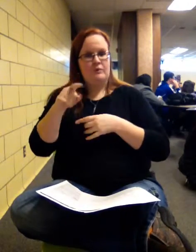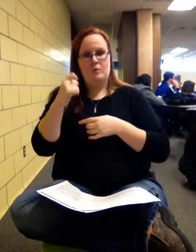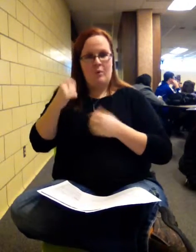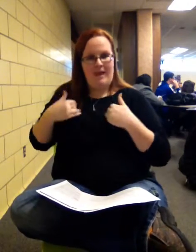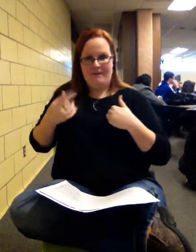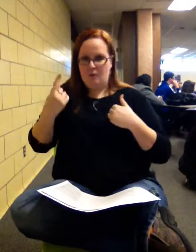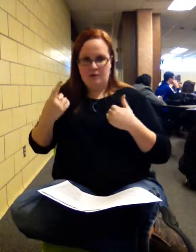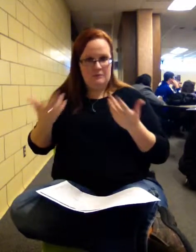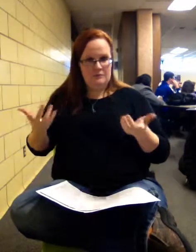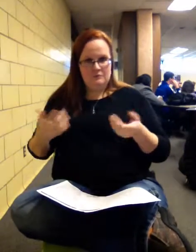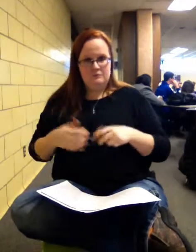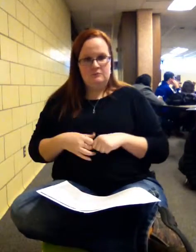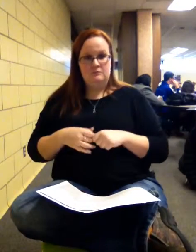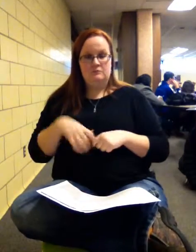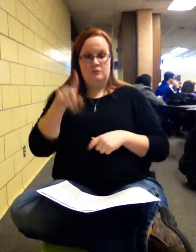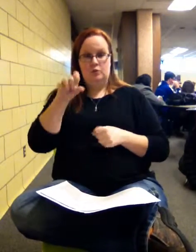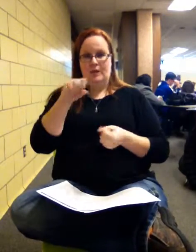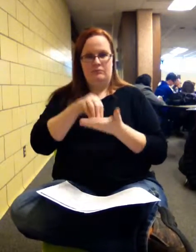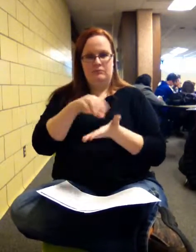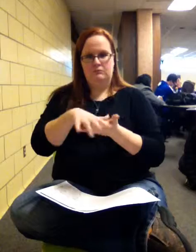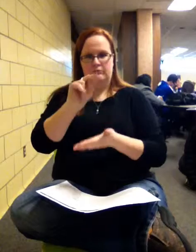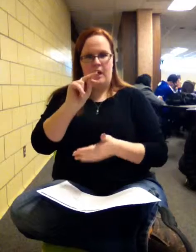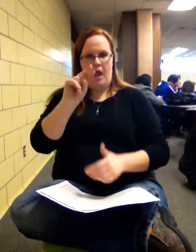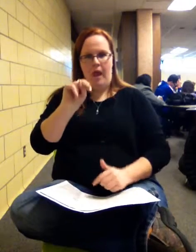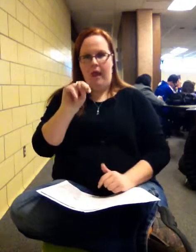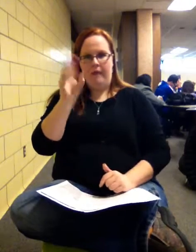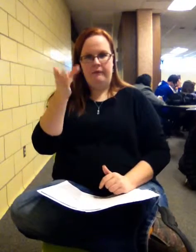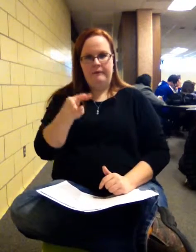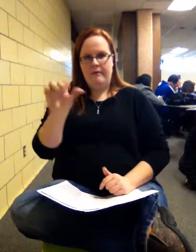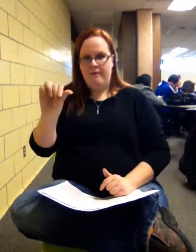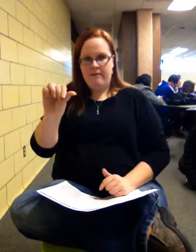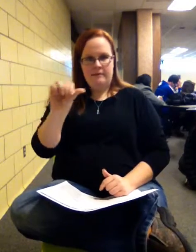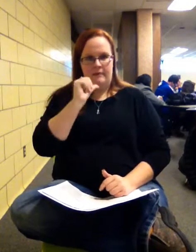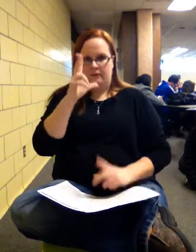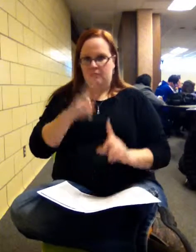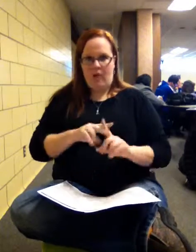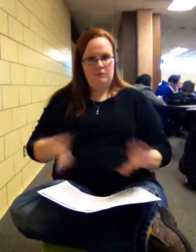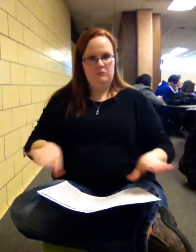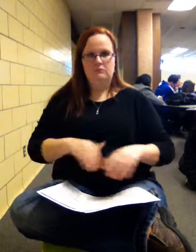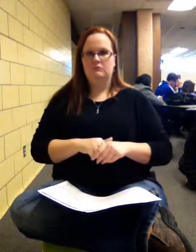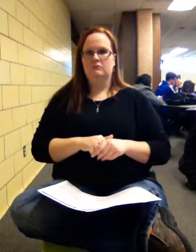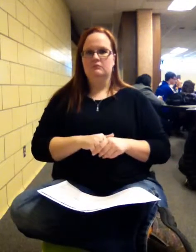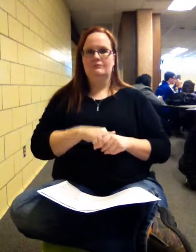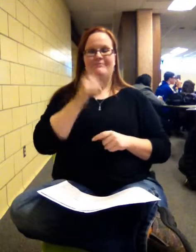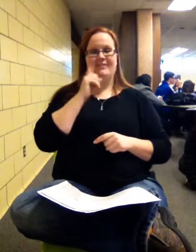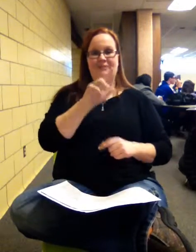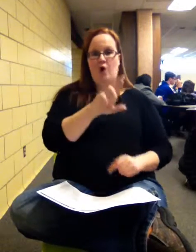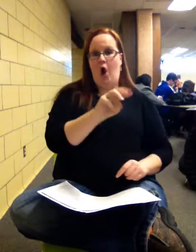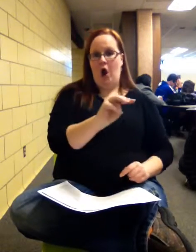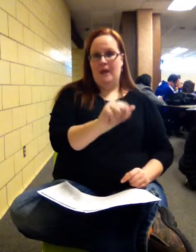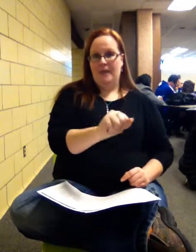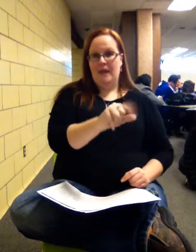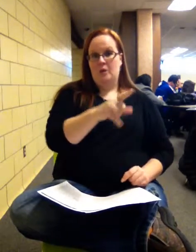one. So you can put NA there if you want. NA, not applicable. Then for the RMA version, you'll have an industry